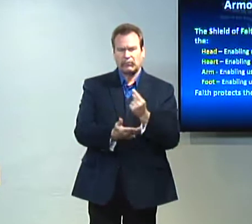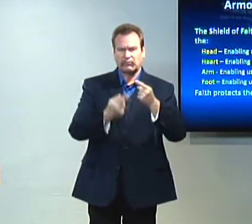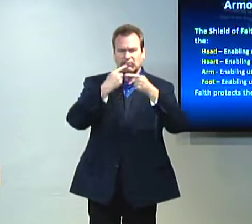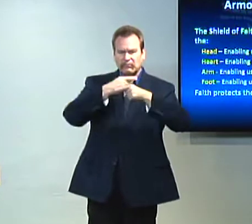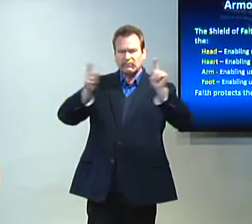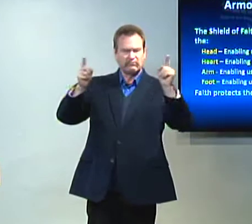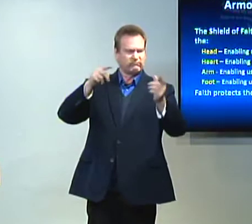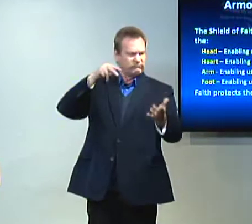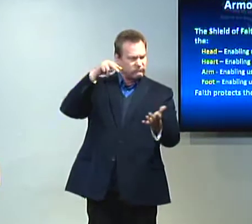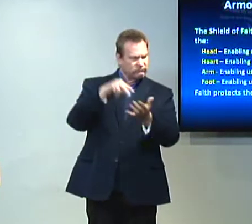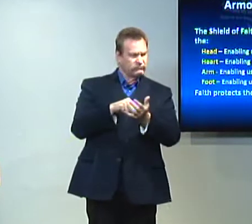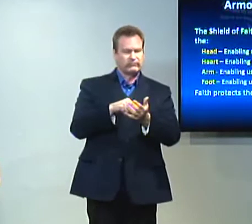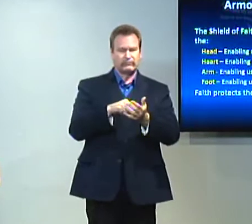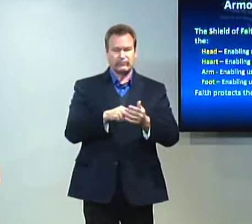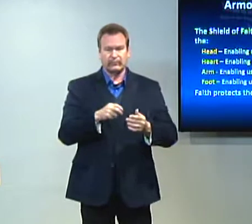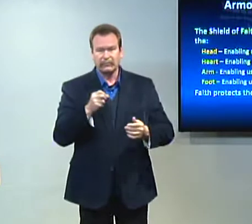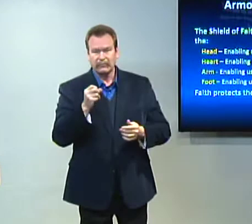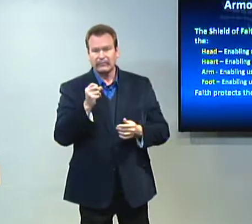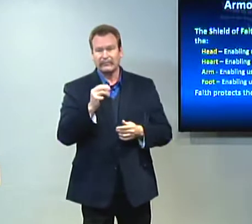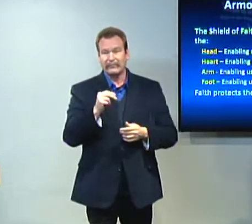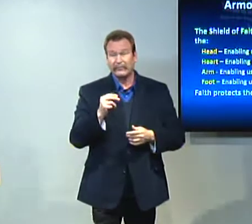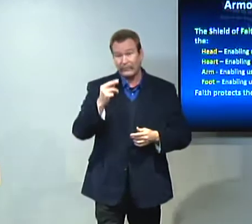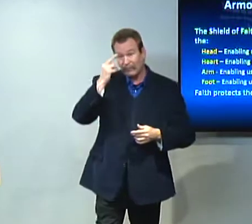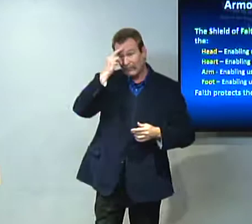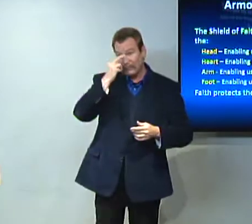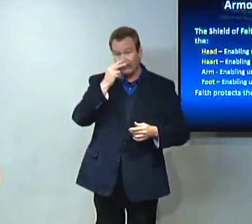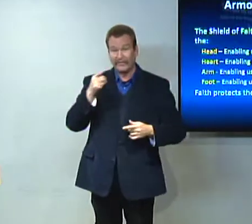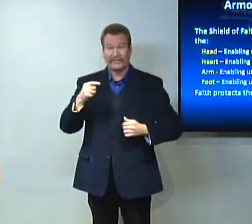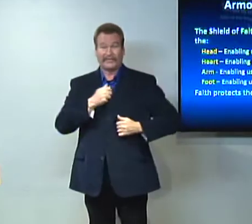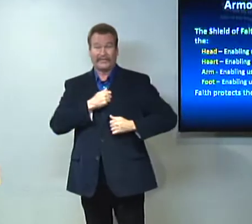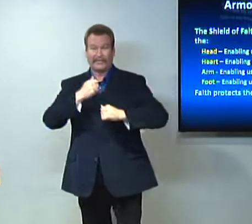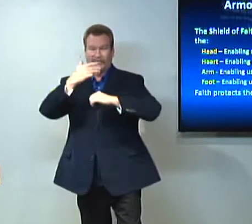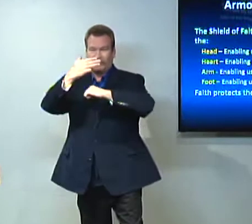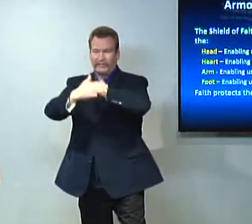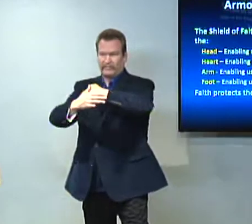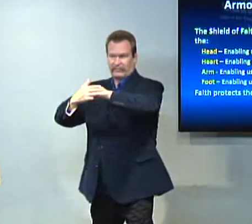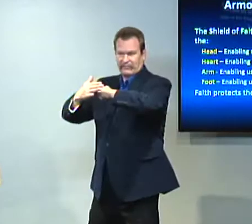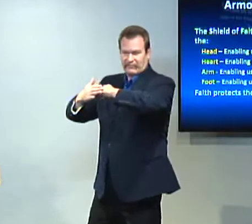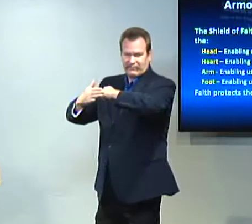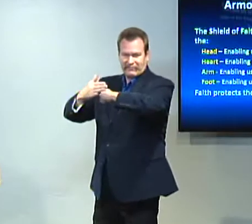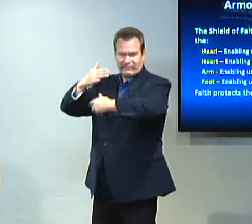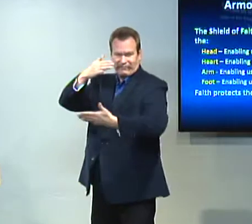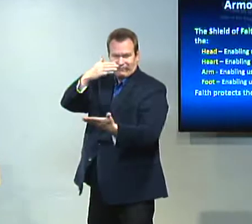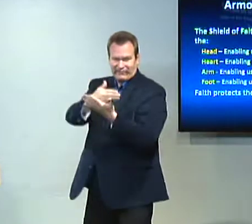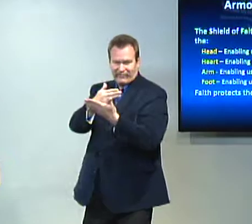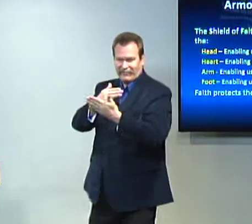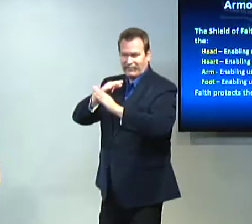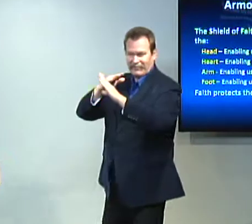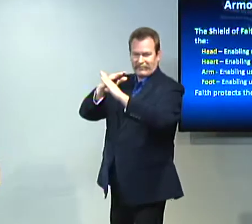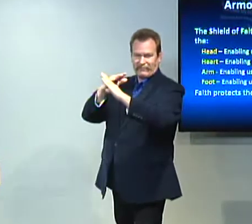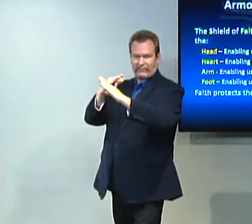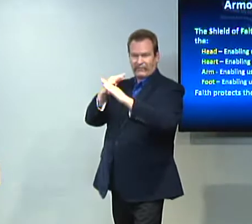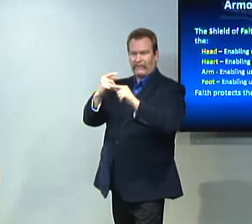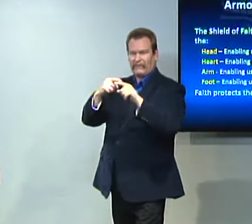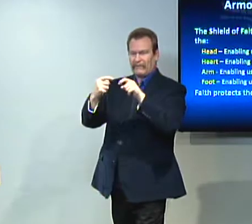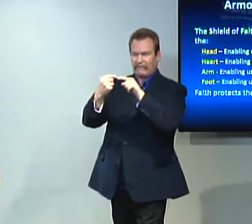who wanted him dead because he preached the gospel and he stood firm in the gospel of Jesus Christ. And so a Roman soldier would